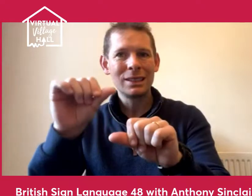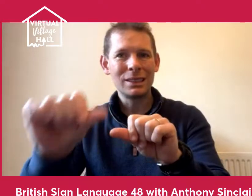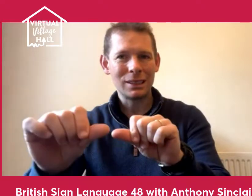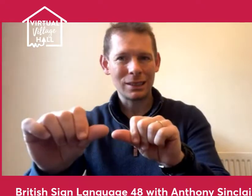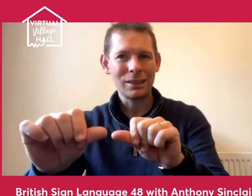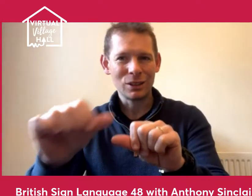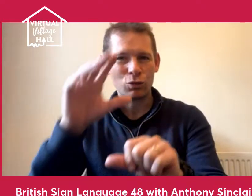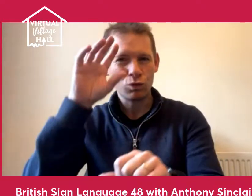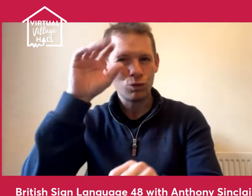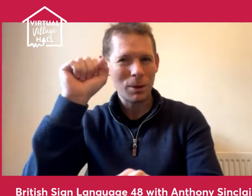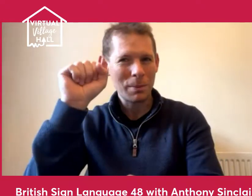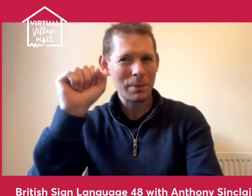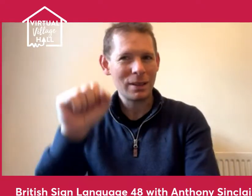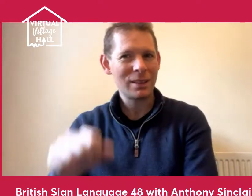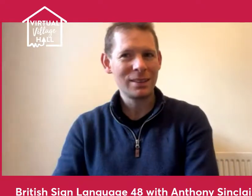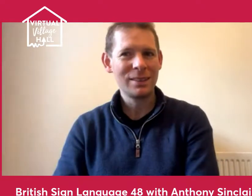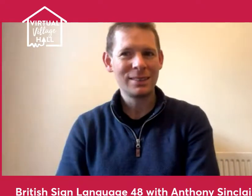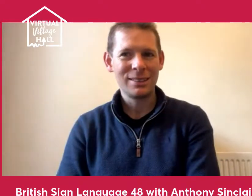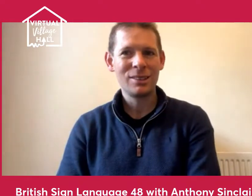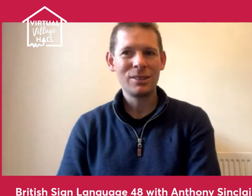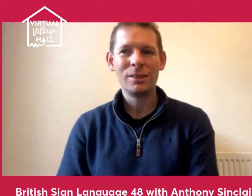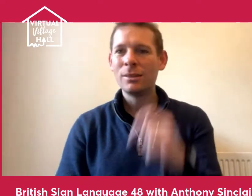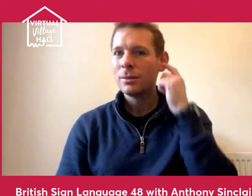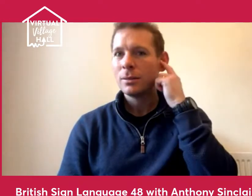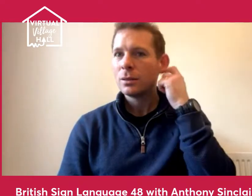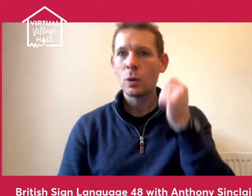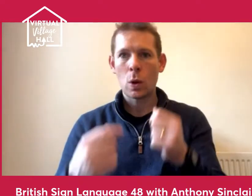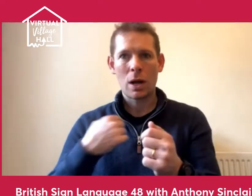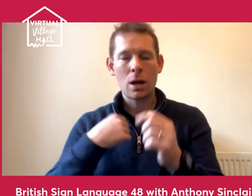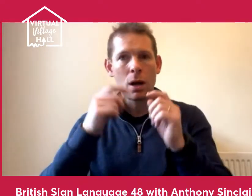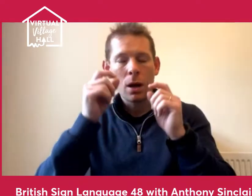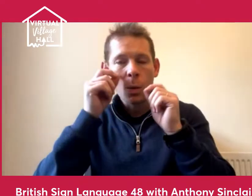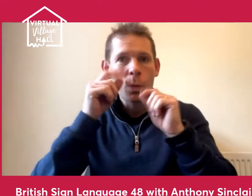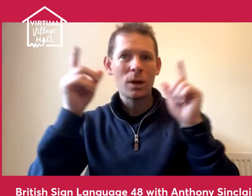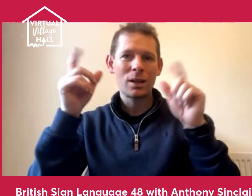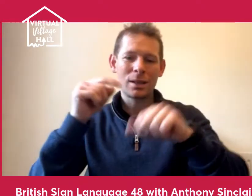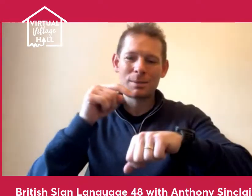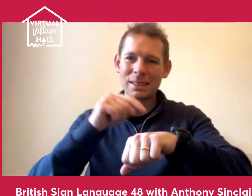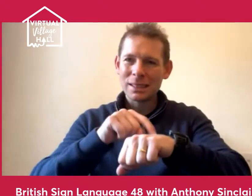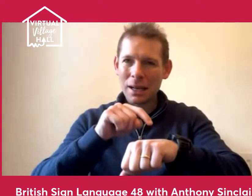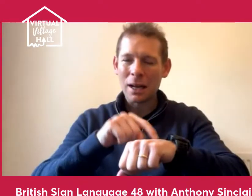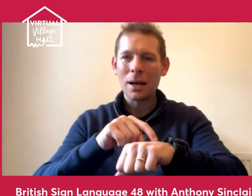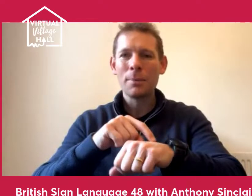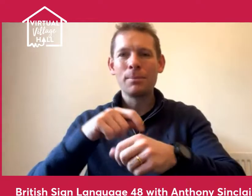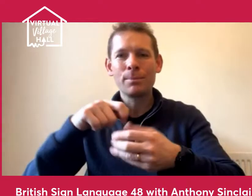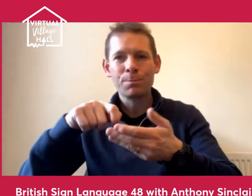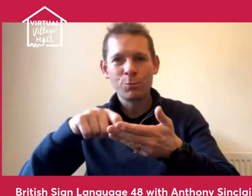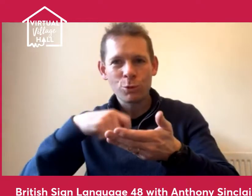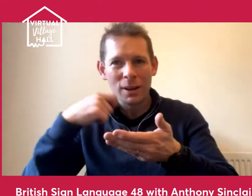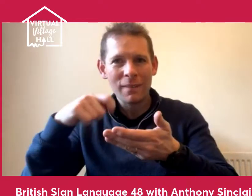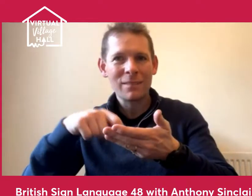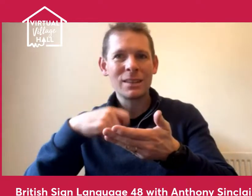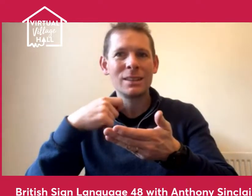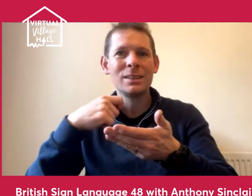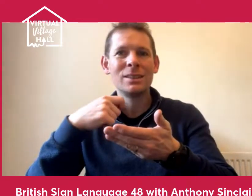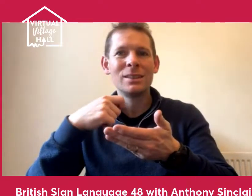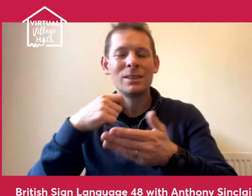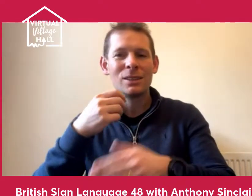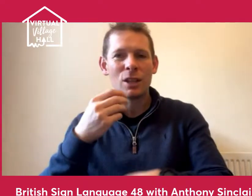time and routine signs before, if you remember, if you've been with us in previous sessions. For example, what time we wake up, what time we